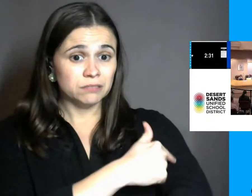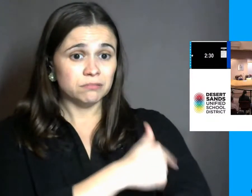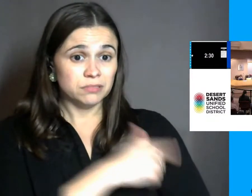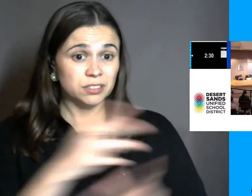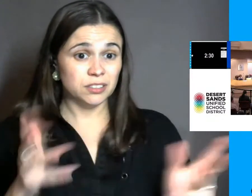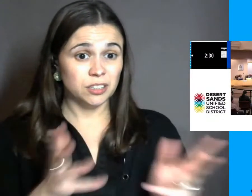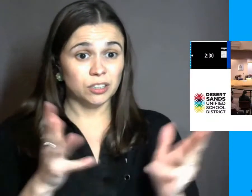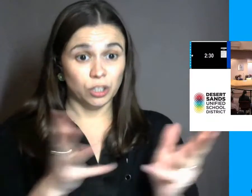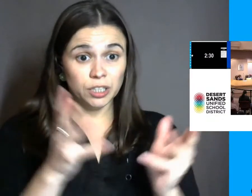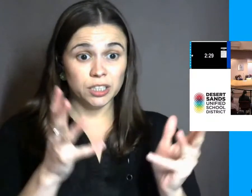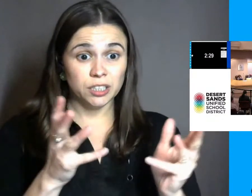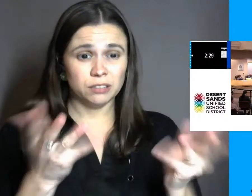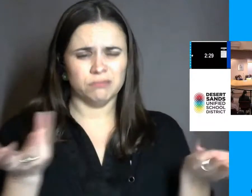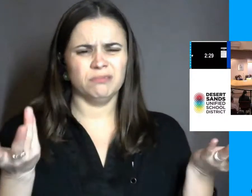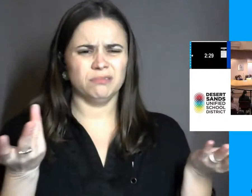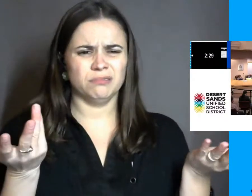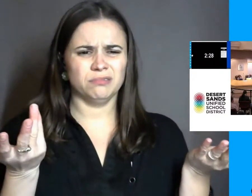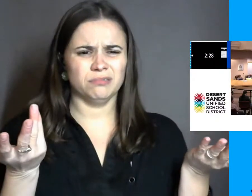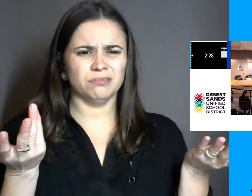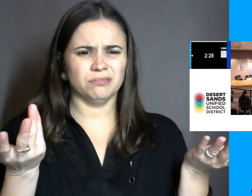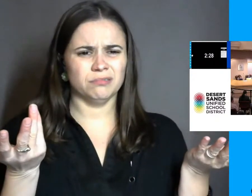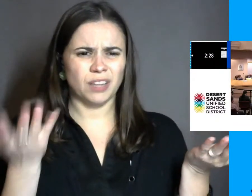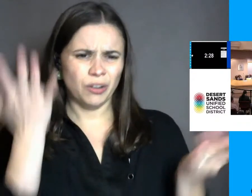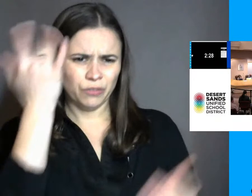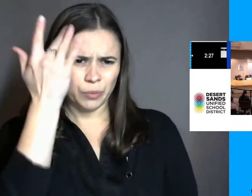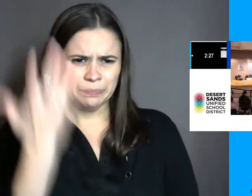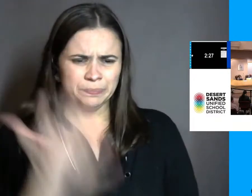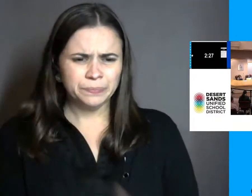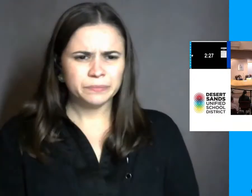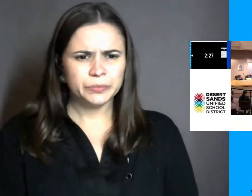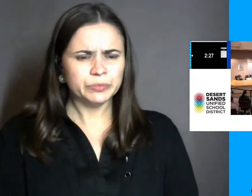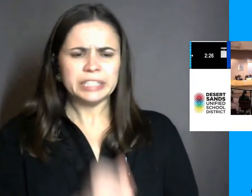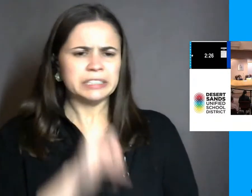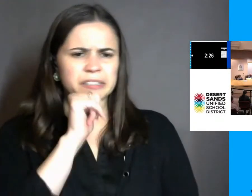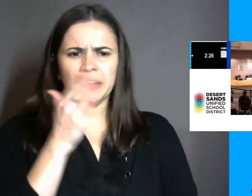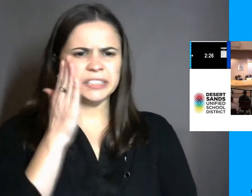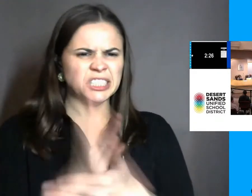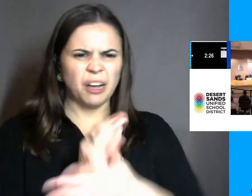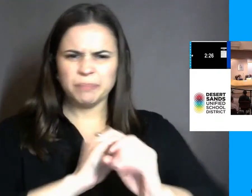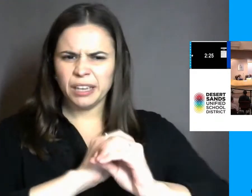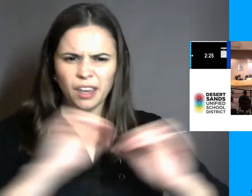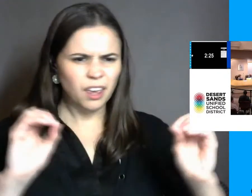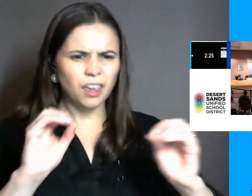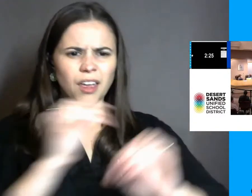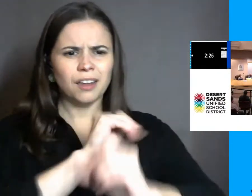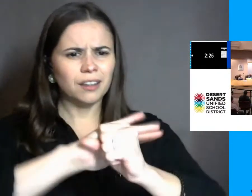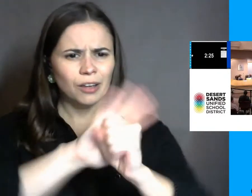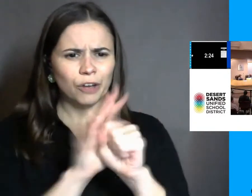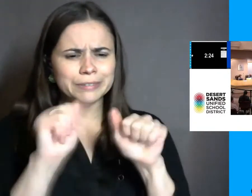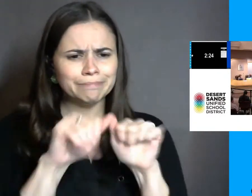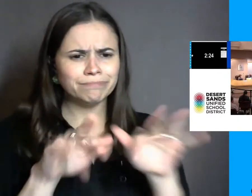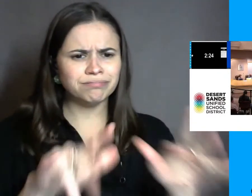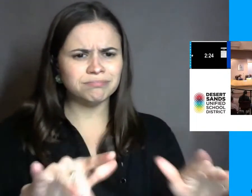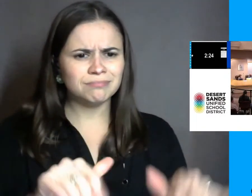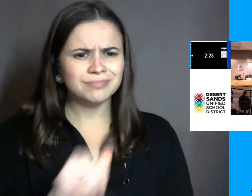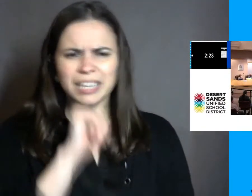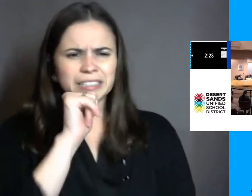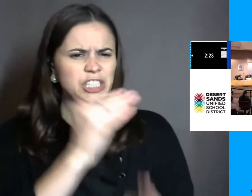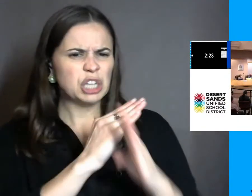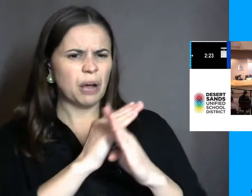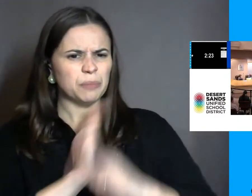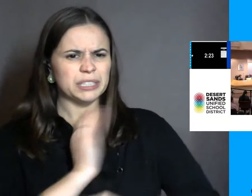what? It doesn't protect anyone from contracting COVID, and certainly doesn't protect our children from death with an